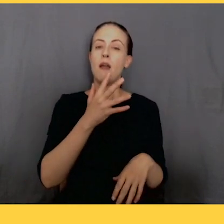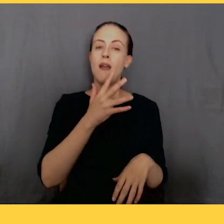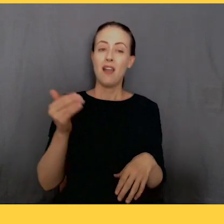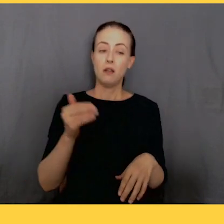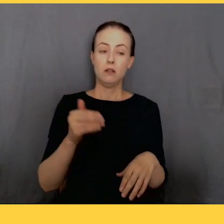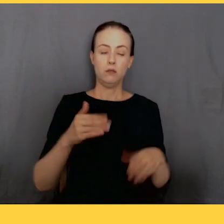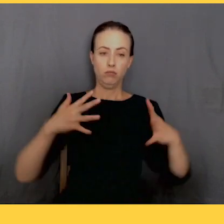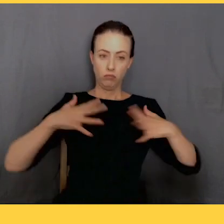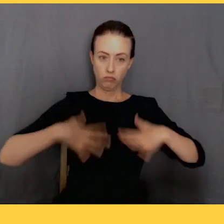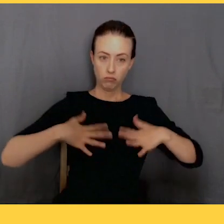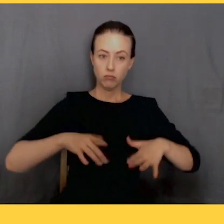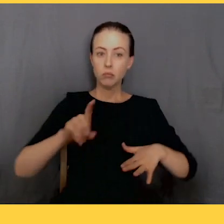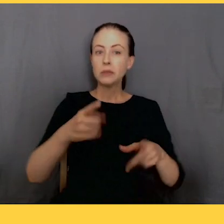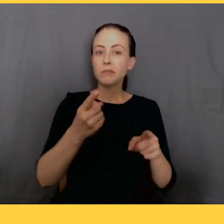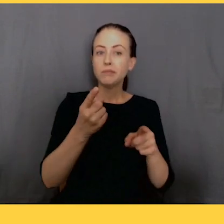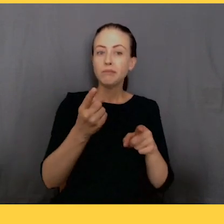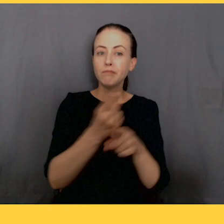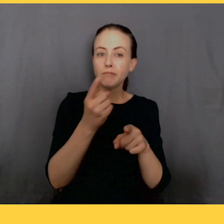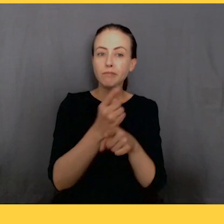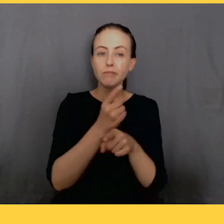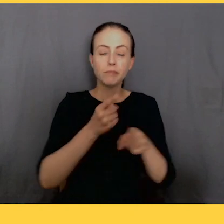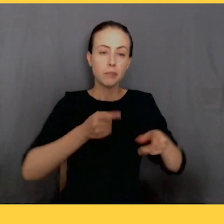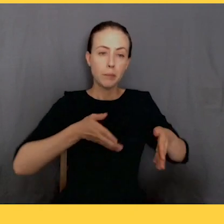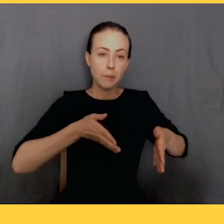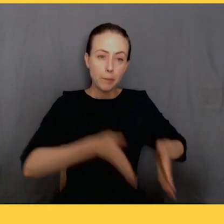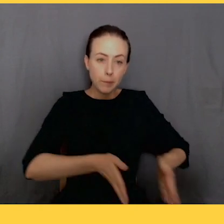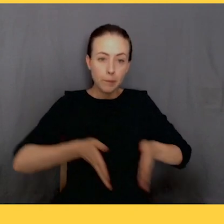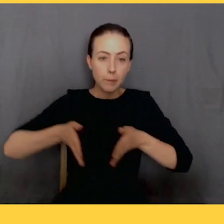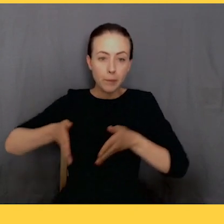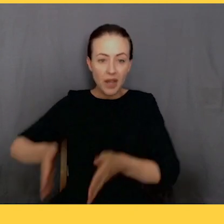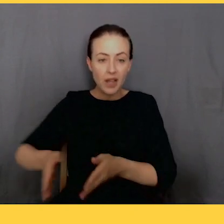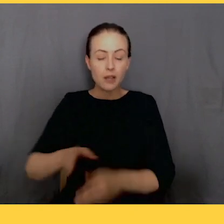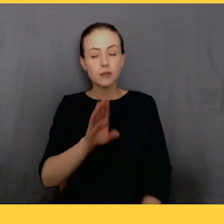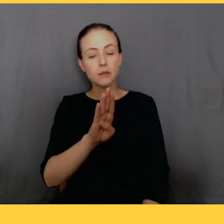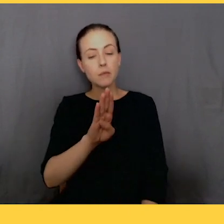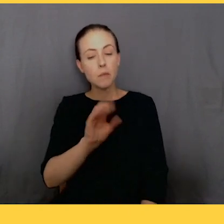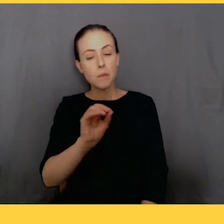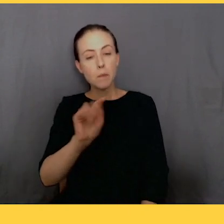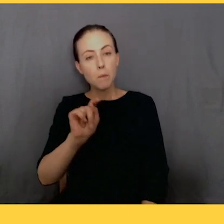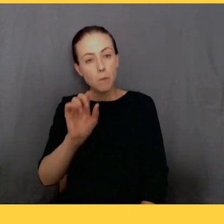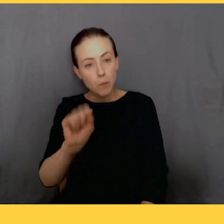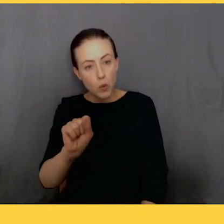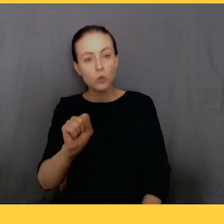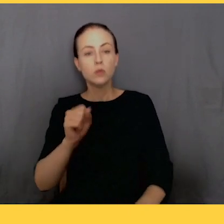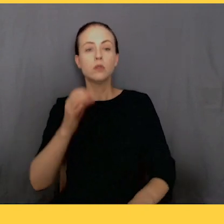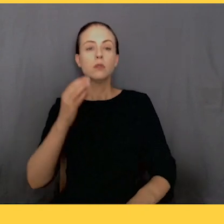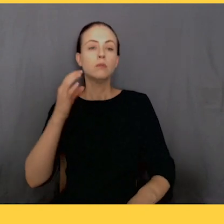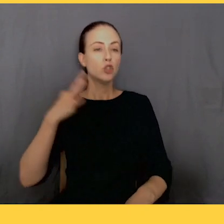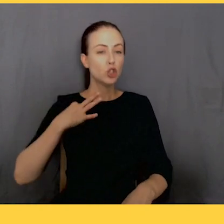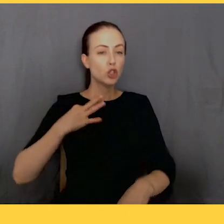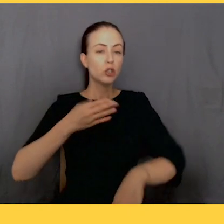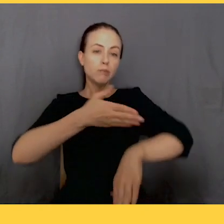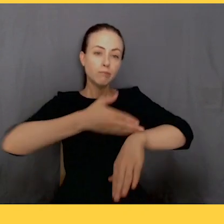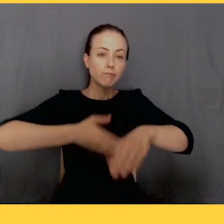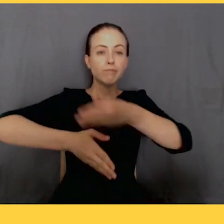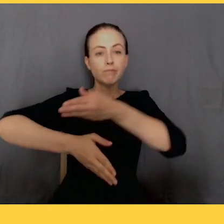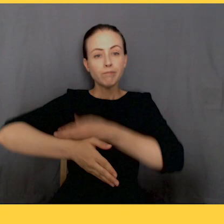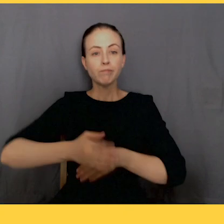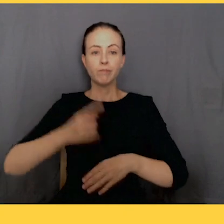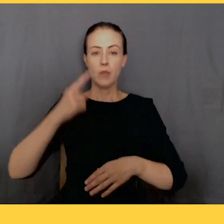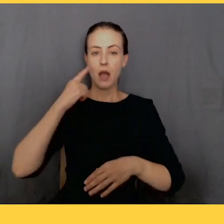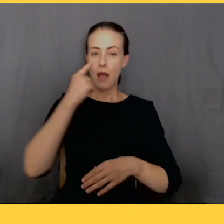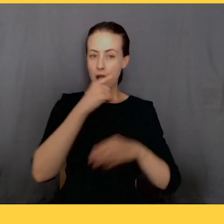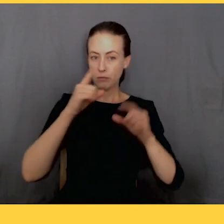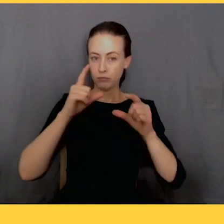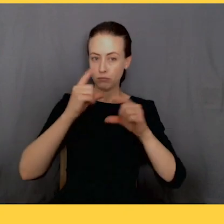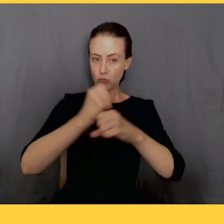boots, and make sure to have eye protection. That was a quick overview, but more information can be found at CAL FIRE's